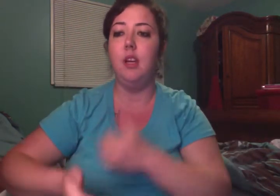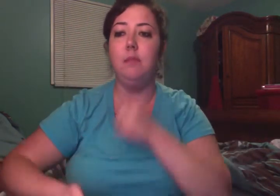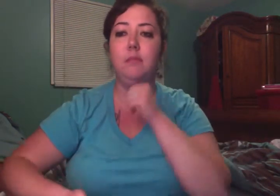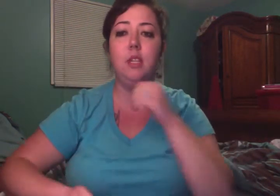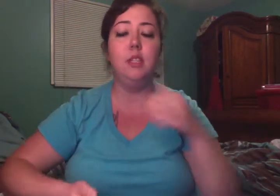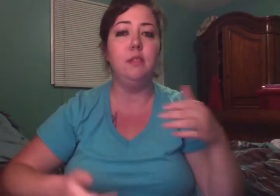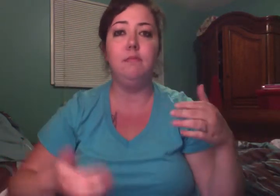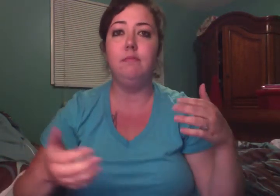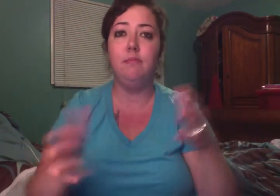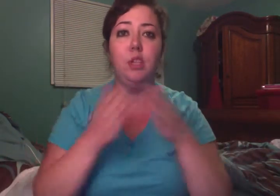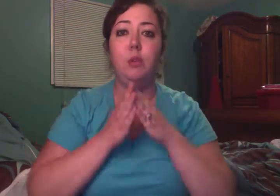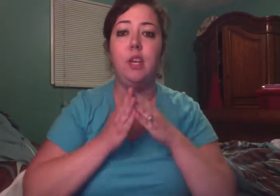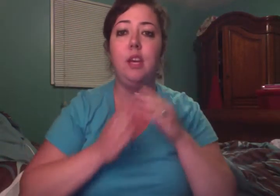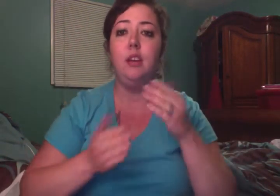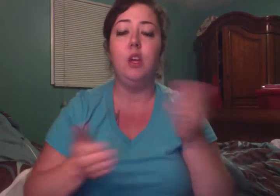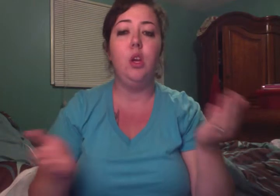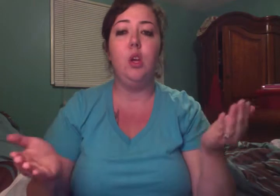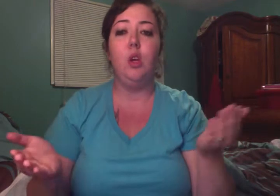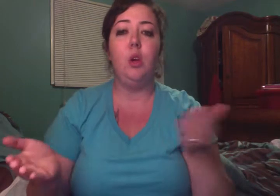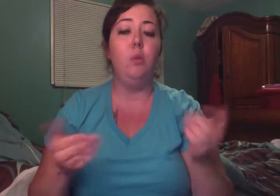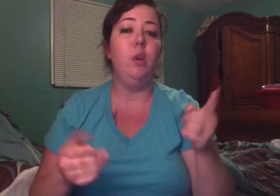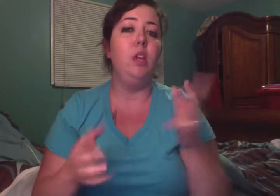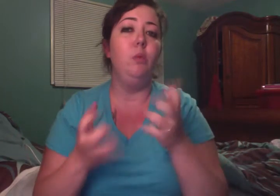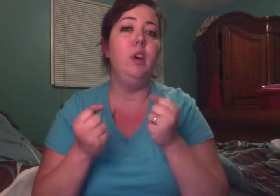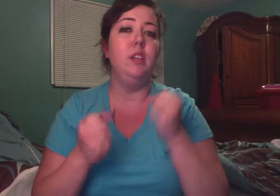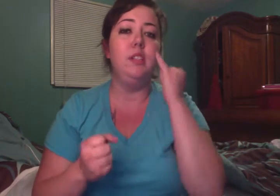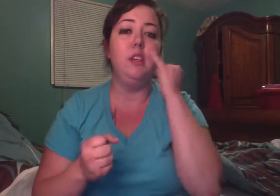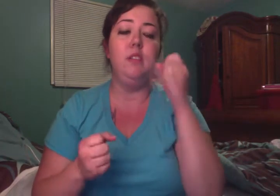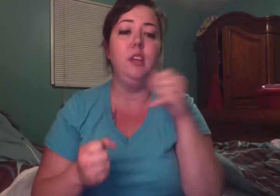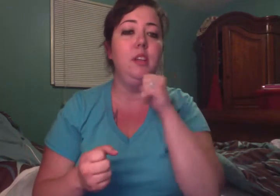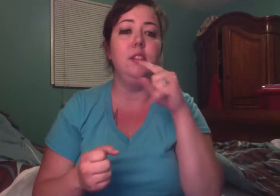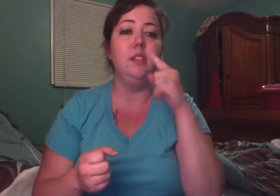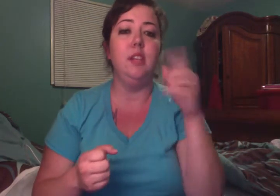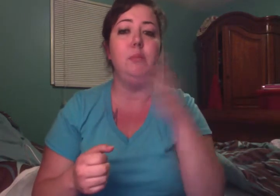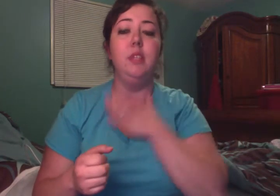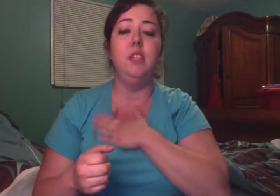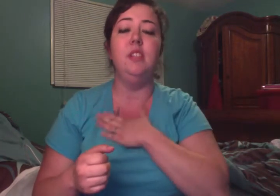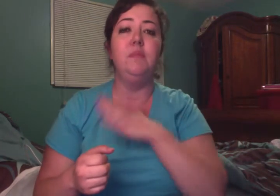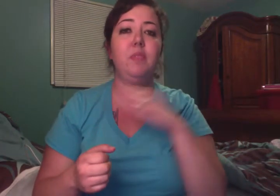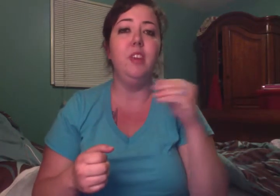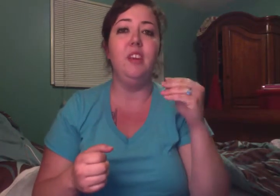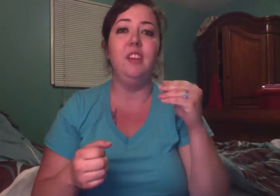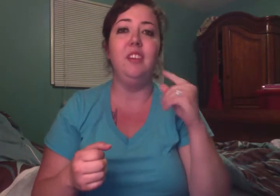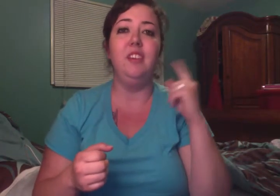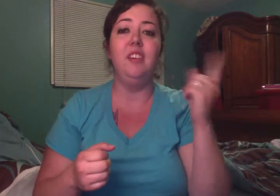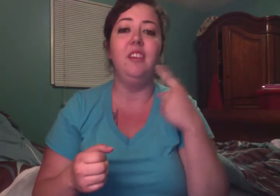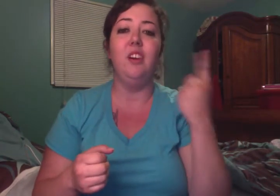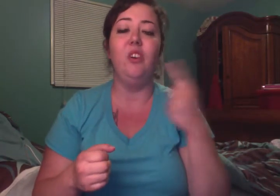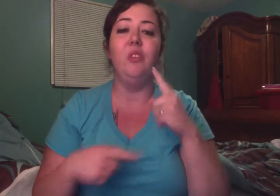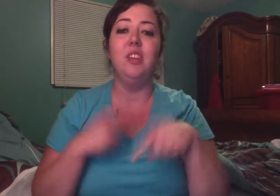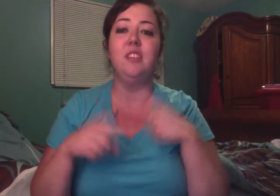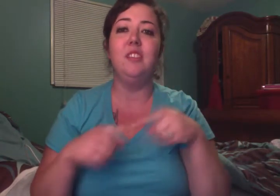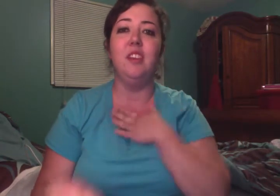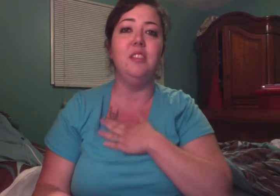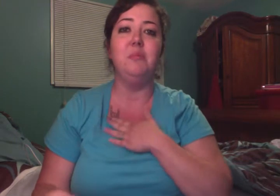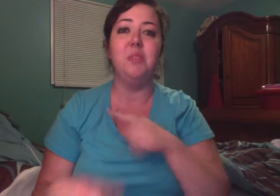doesn't, get what he wants if he doesn't say please. and he always signs please to